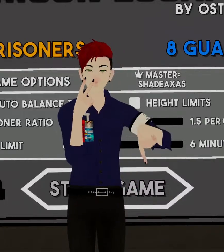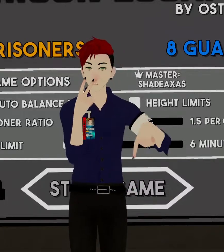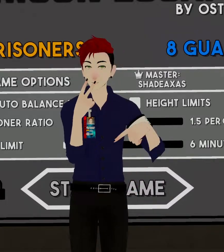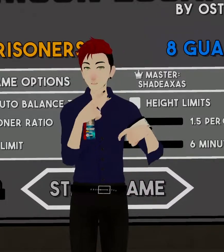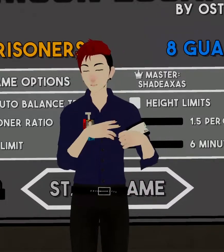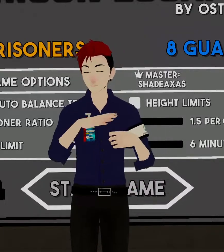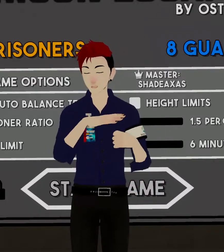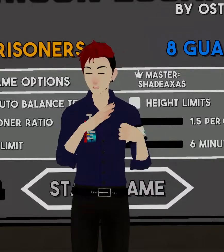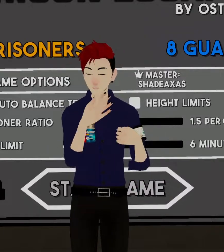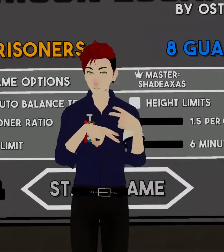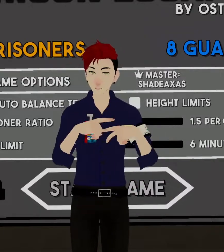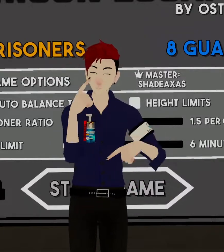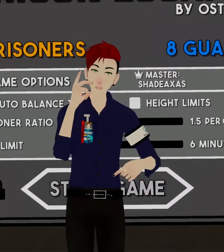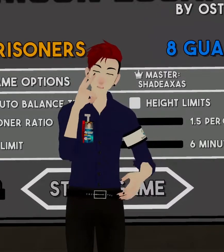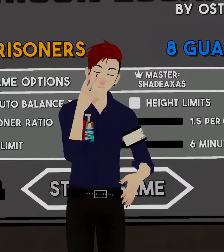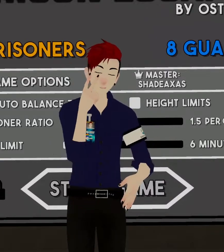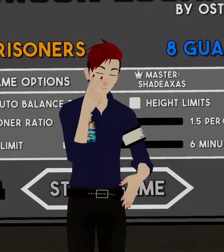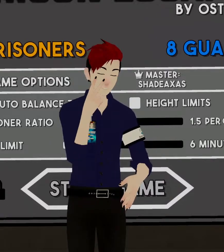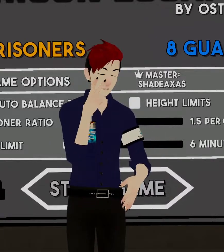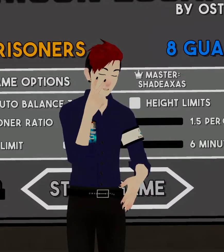That's this my area sign for cheating.